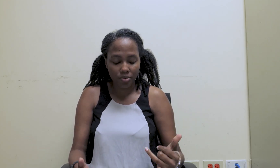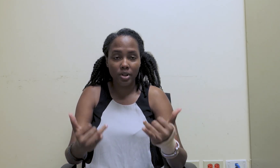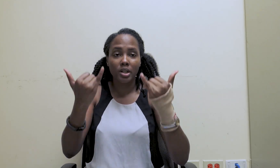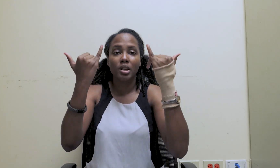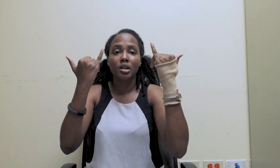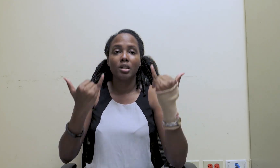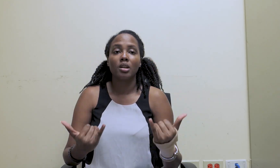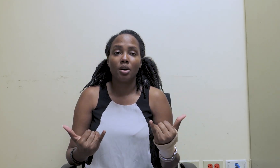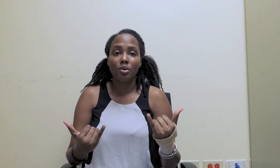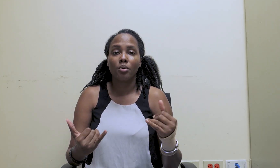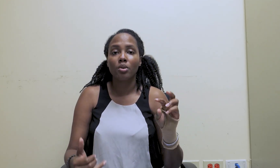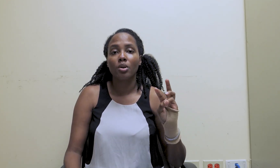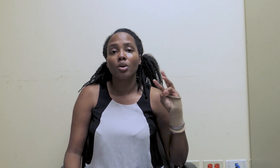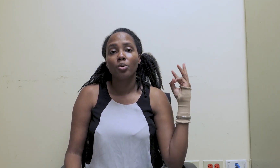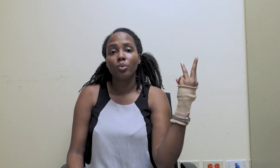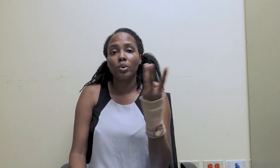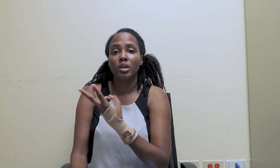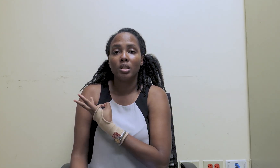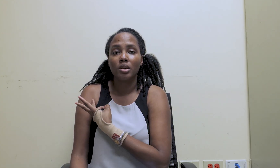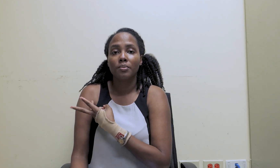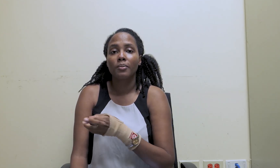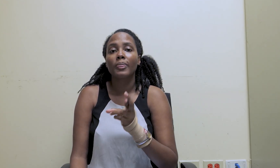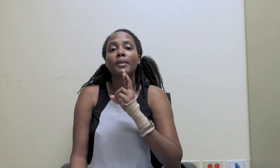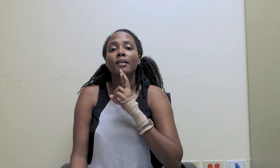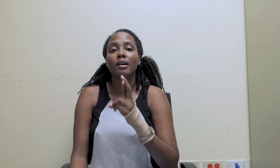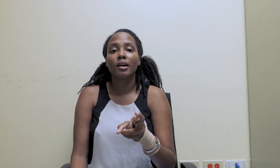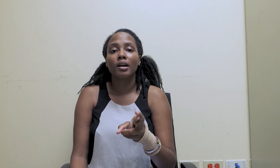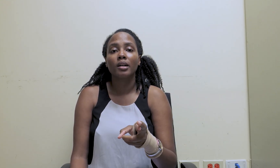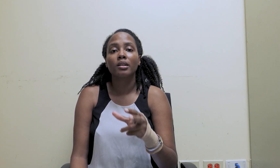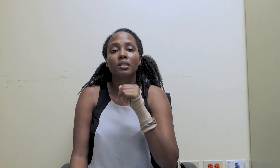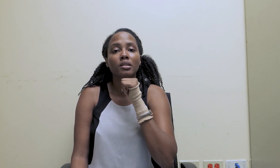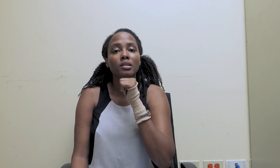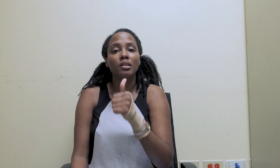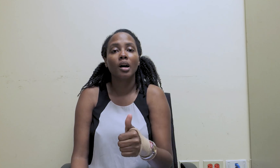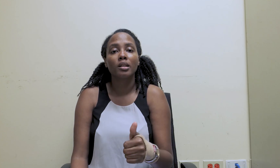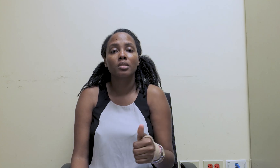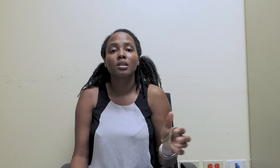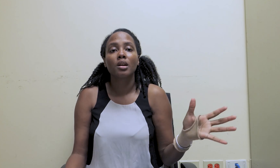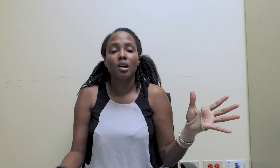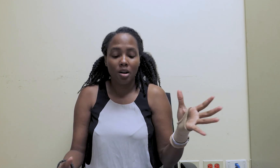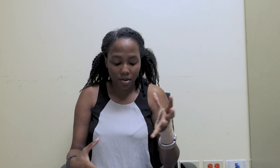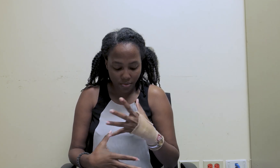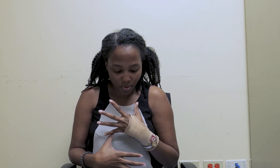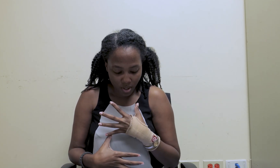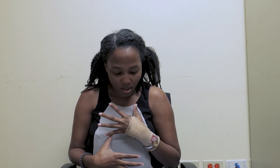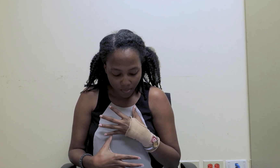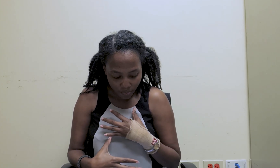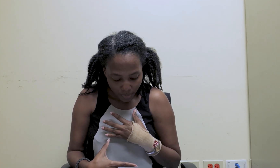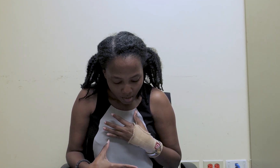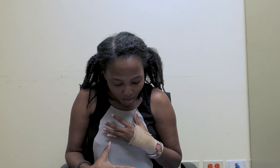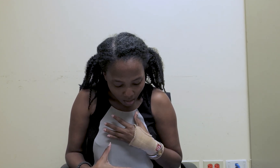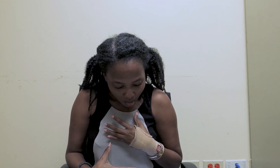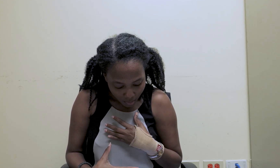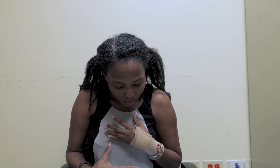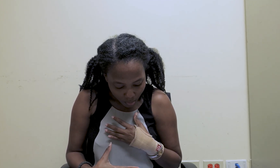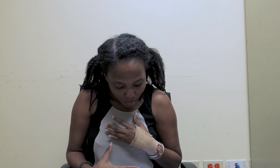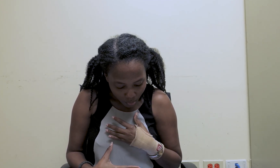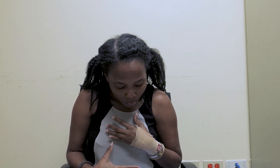afraid. Now we are not afraid, although